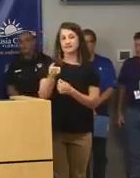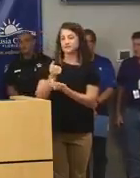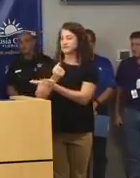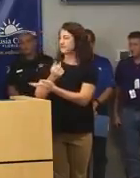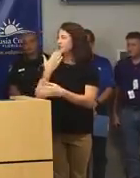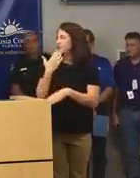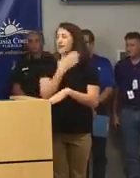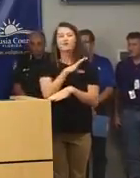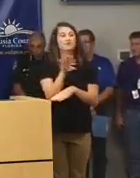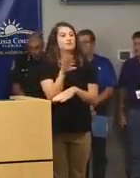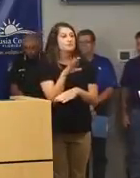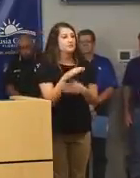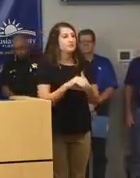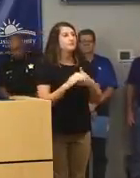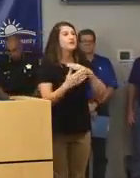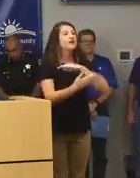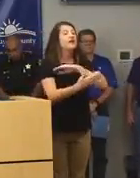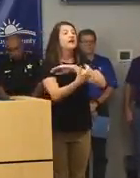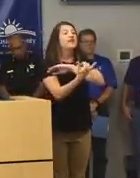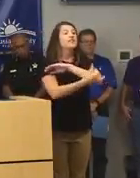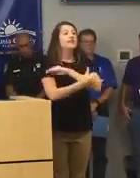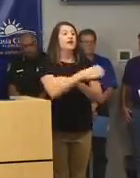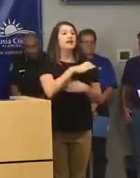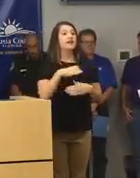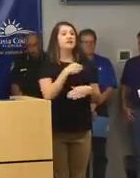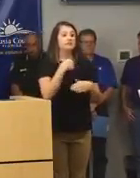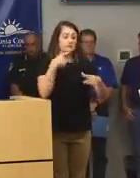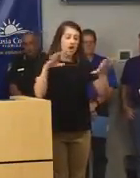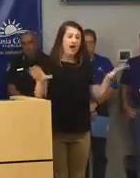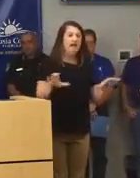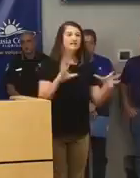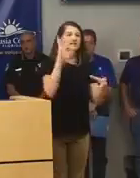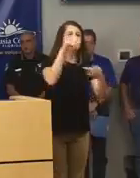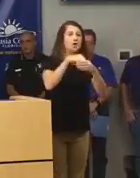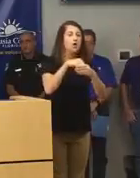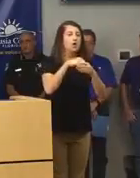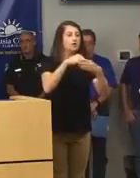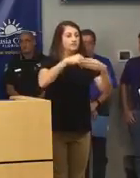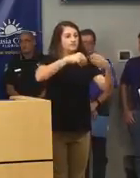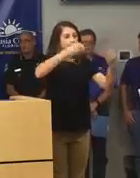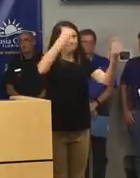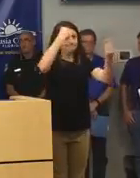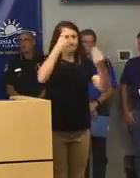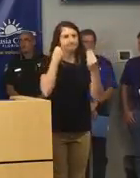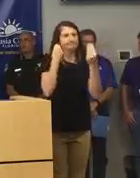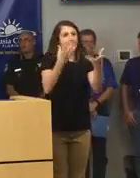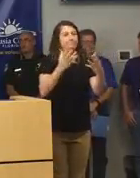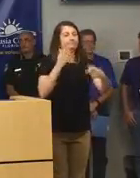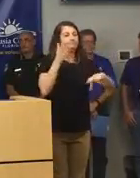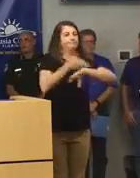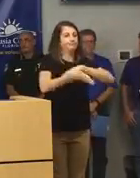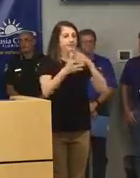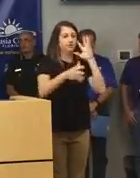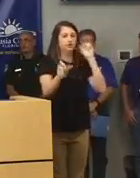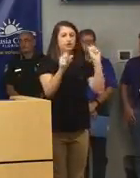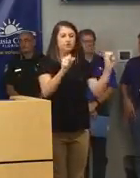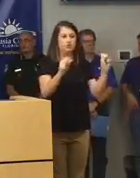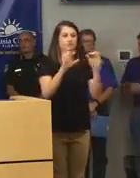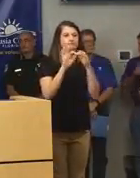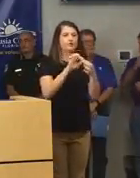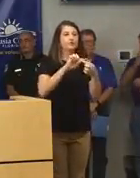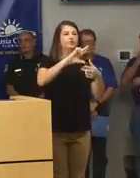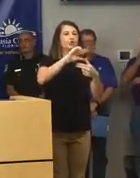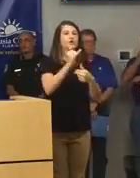Good afternoon. The County Council members are actively involved in distributing post-storm information regarding Hurricane